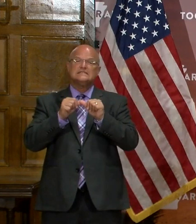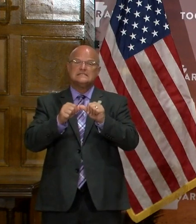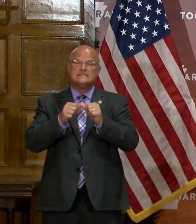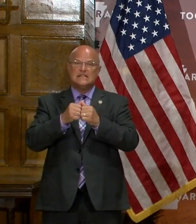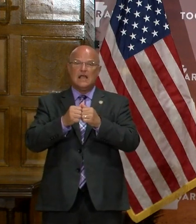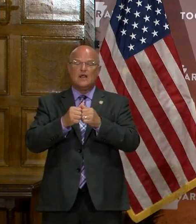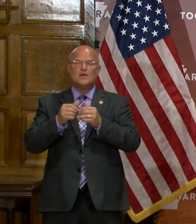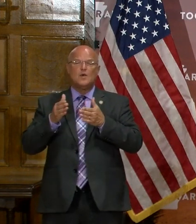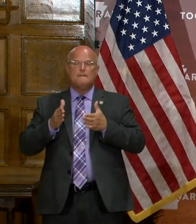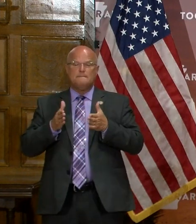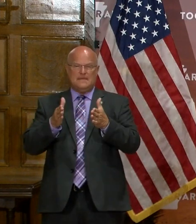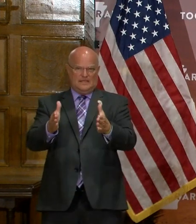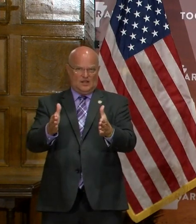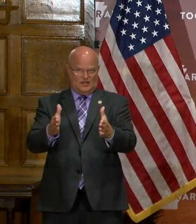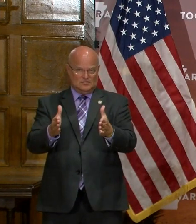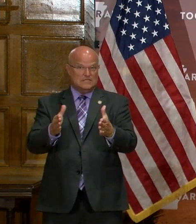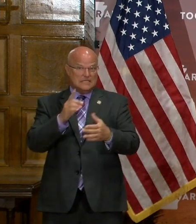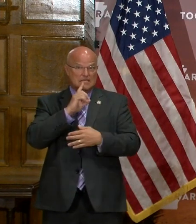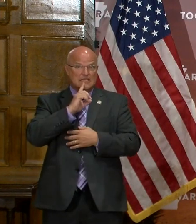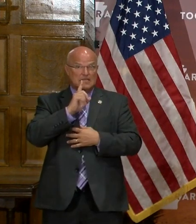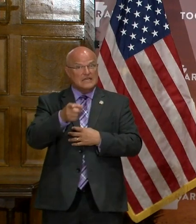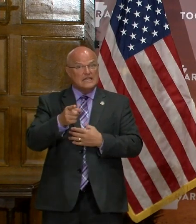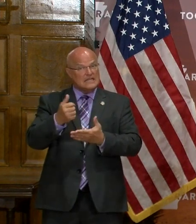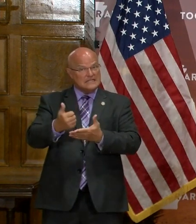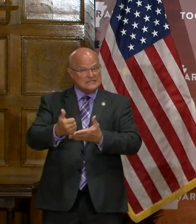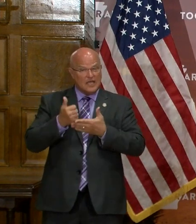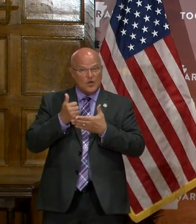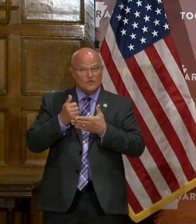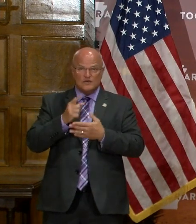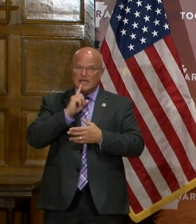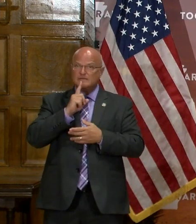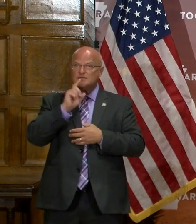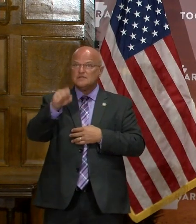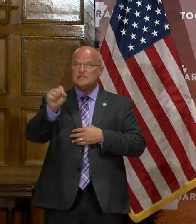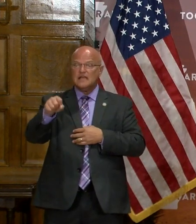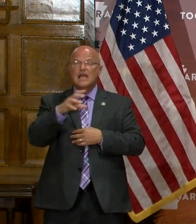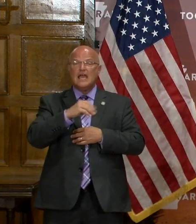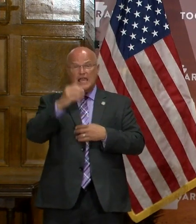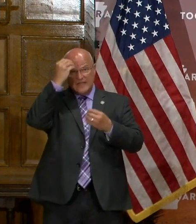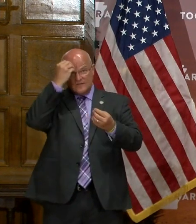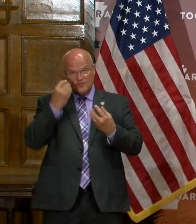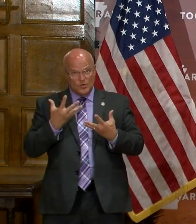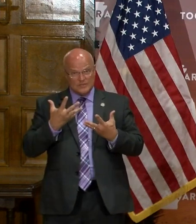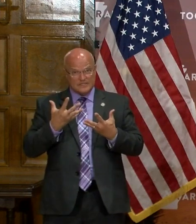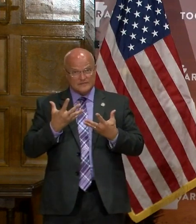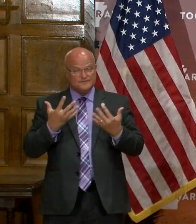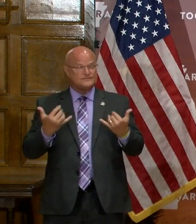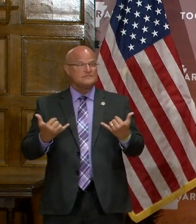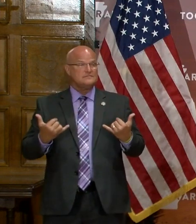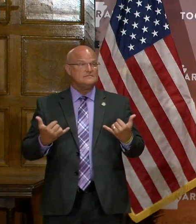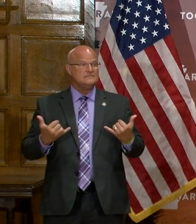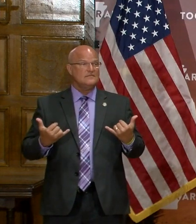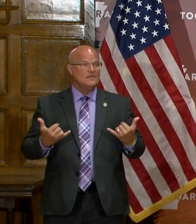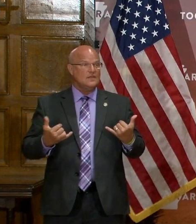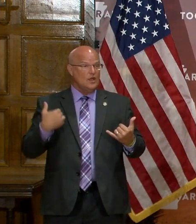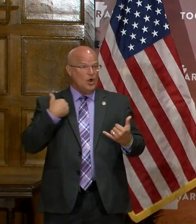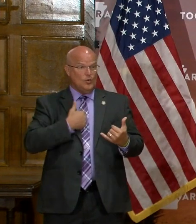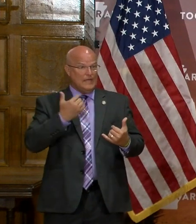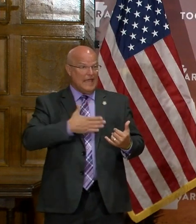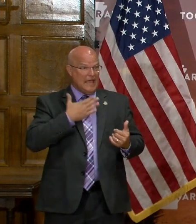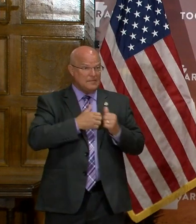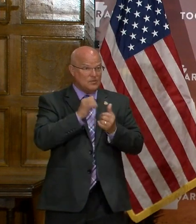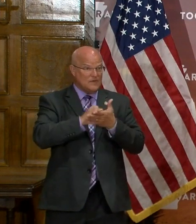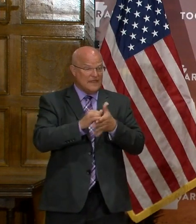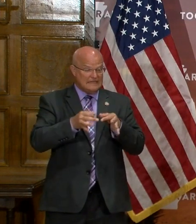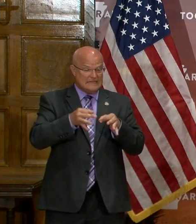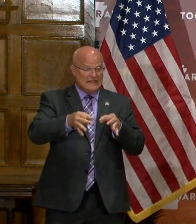consistent in our methodology, it is helpful, absolutely, and informative. Now, are we happy with